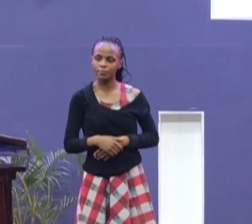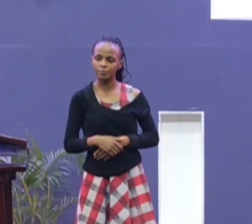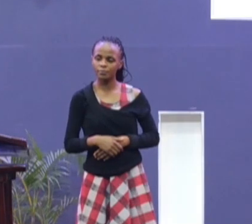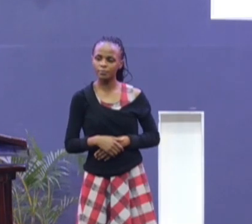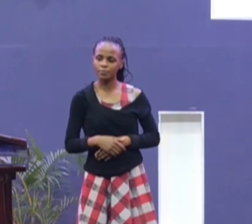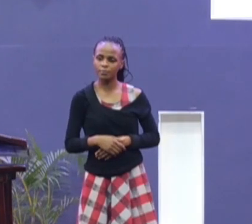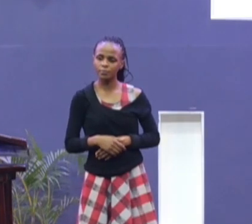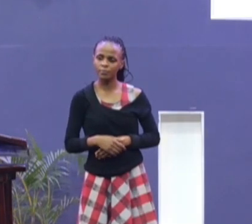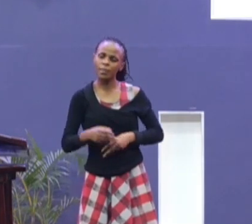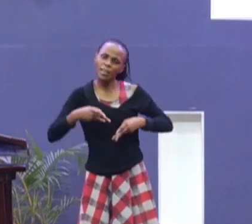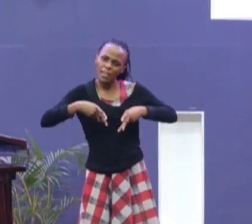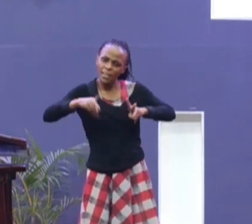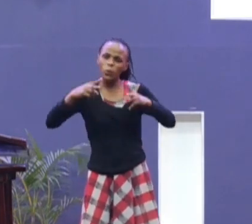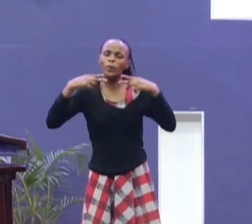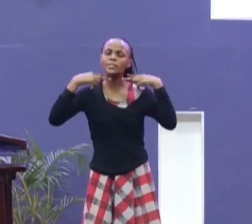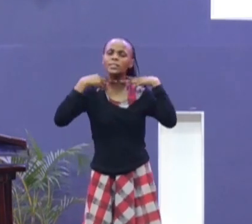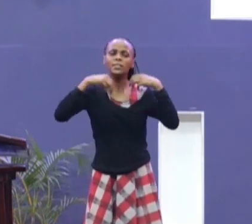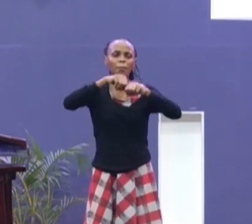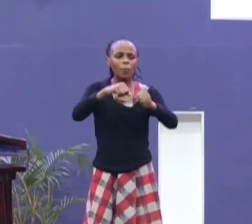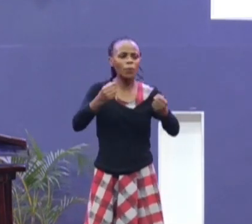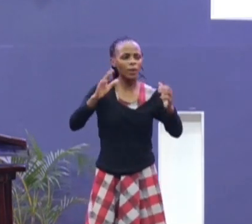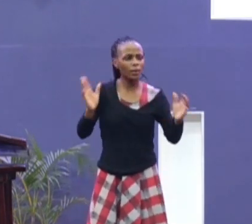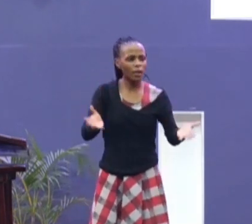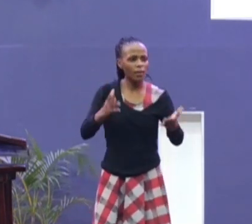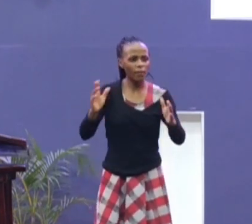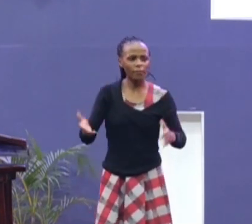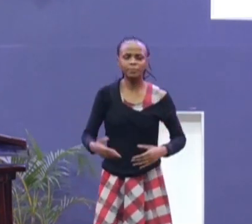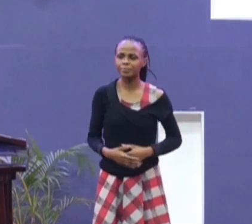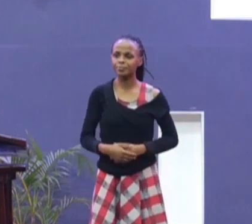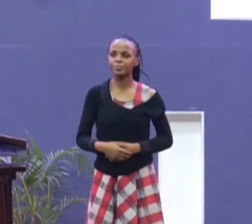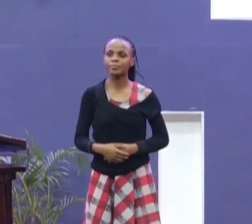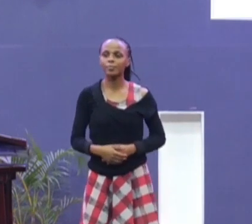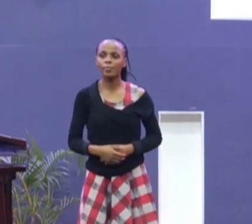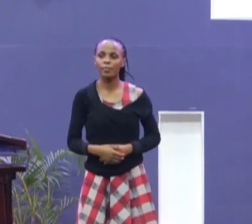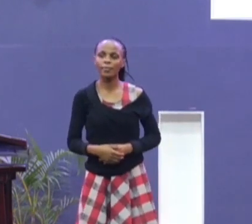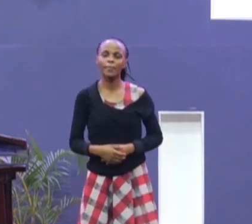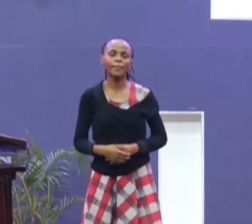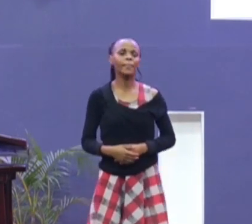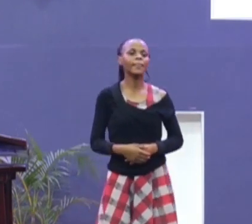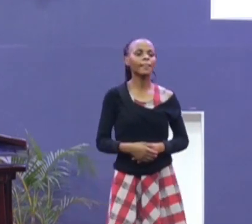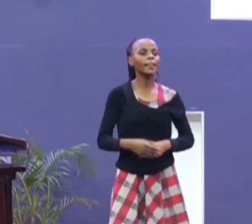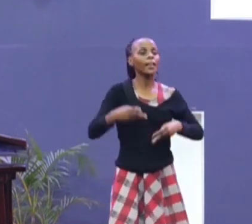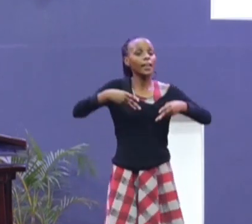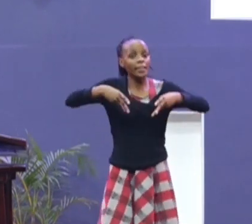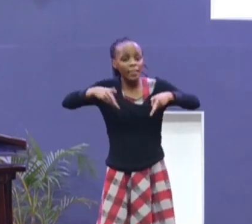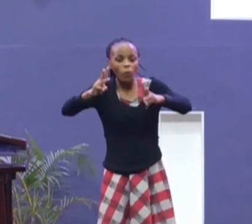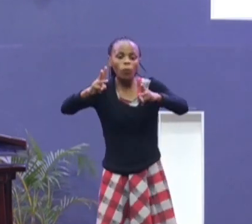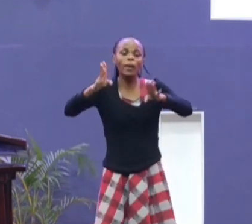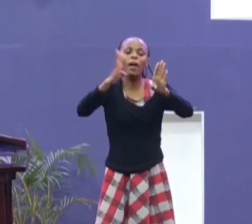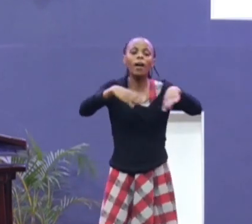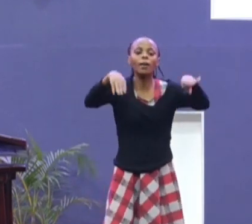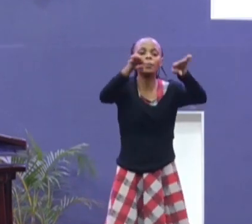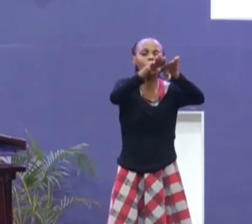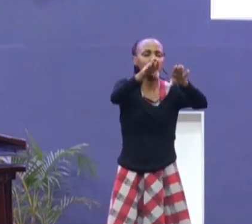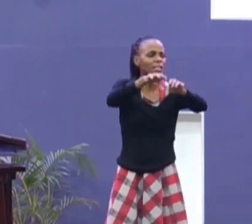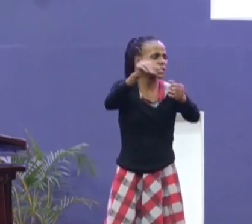The way these bondages are broken. Engeri ebintu bino ebitusibajja bimenyekamu. The way these patterns are destroyed.